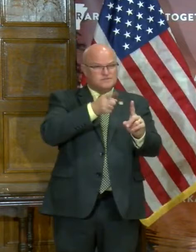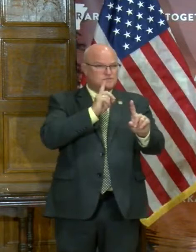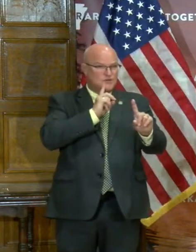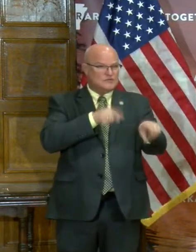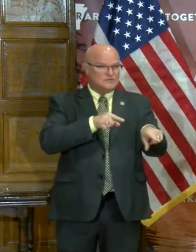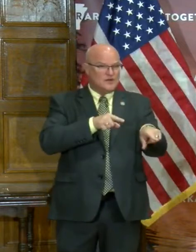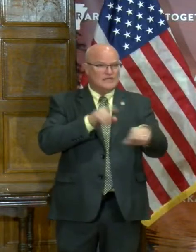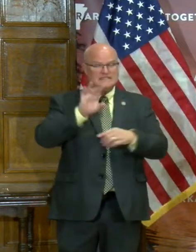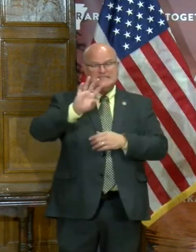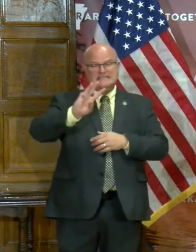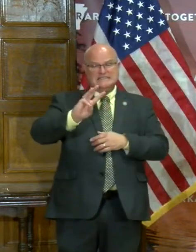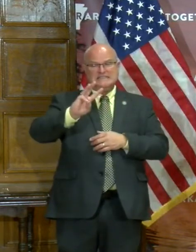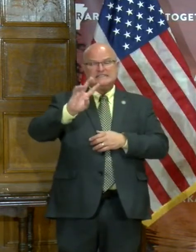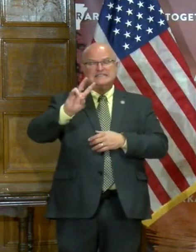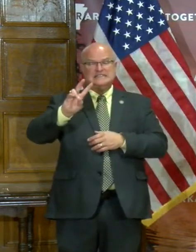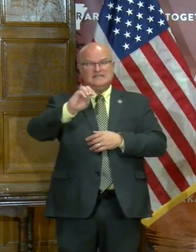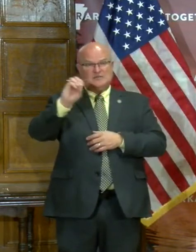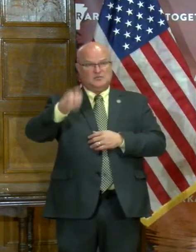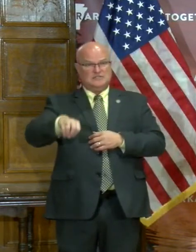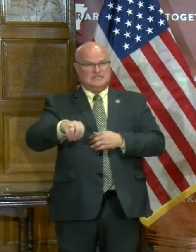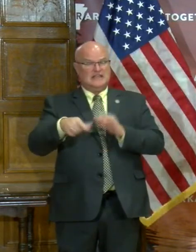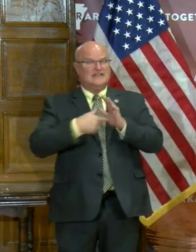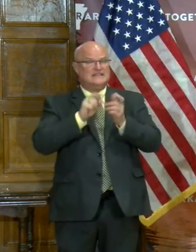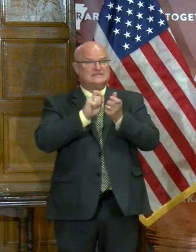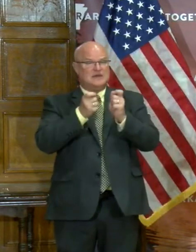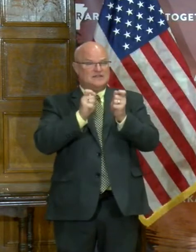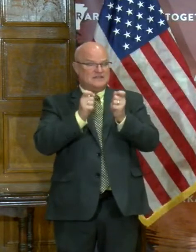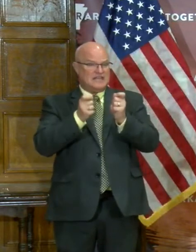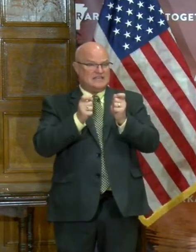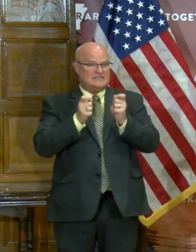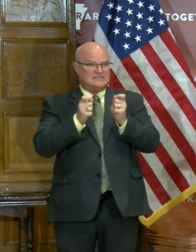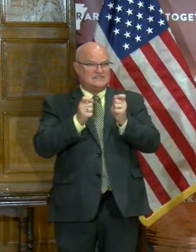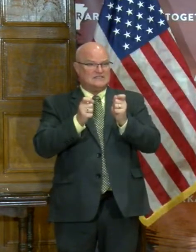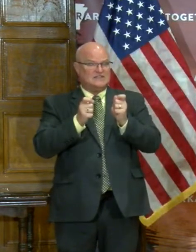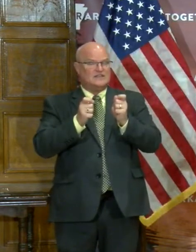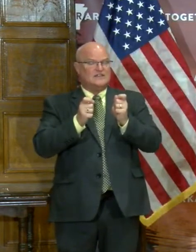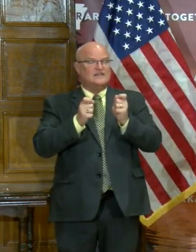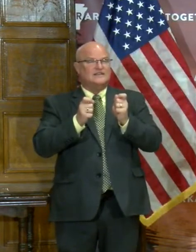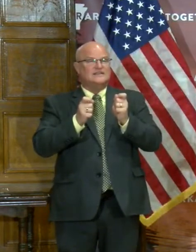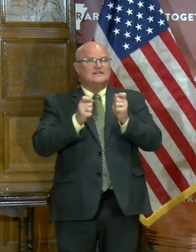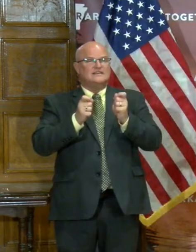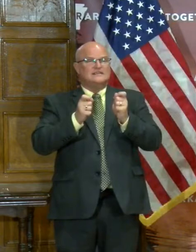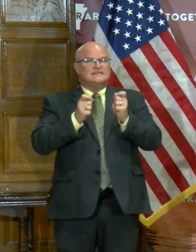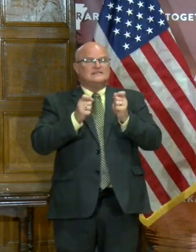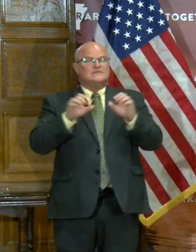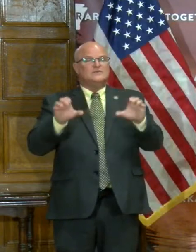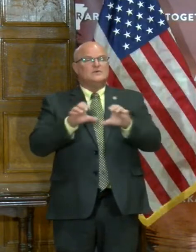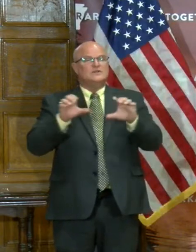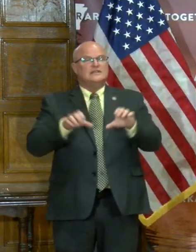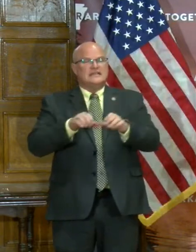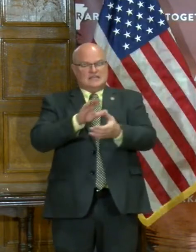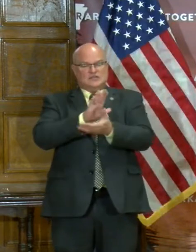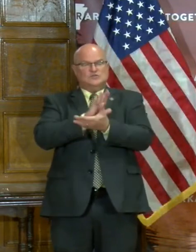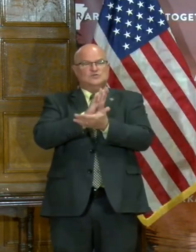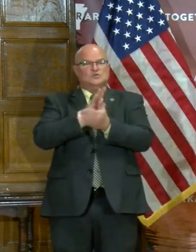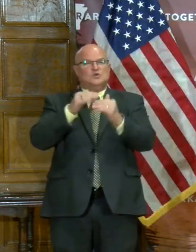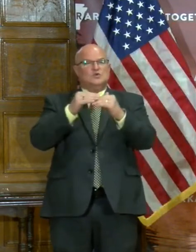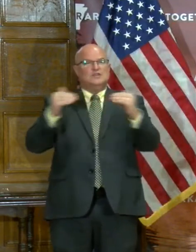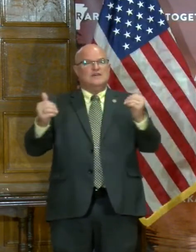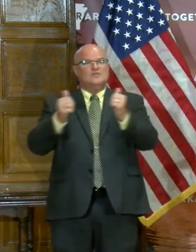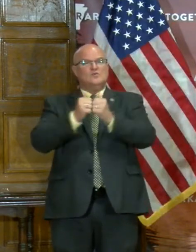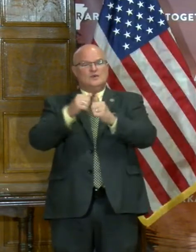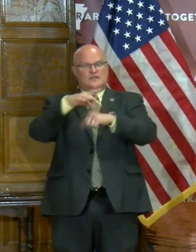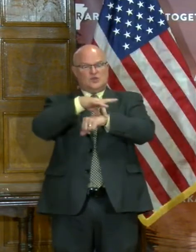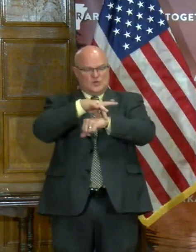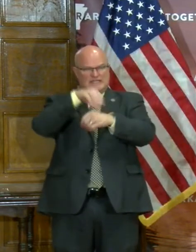response. 67% of these modifications were conducted at a school level with